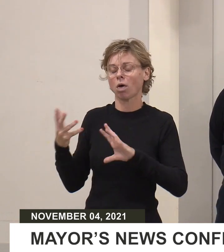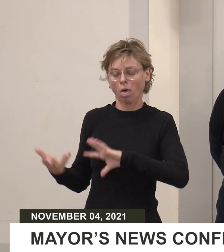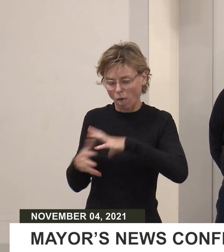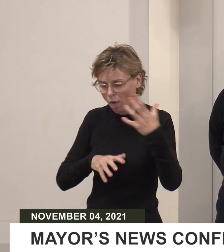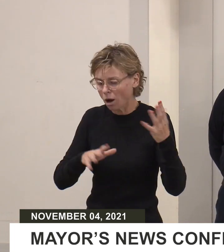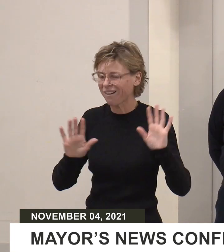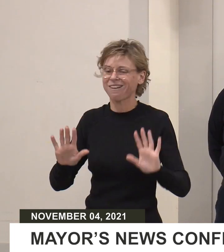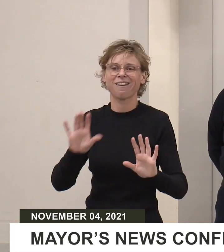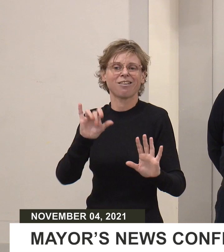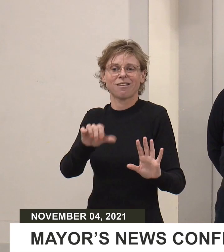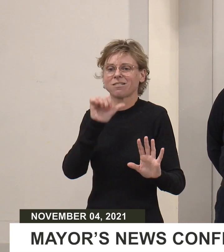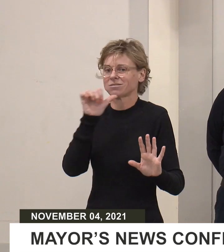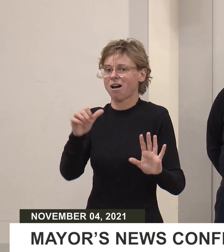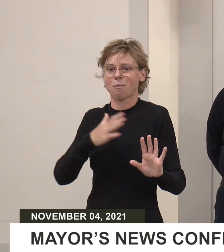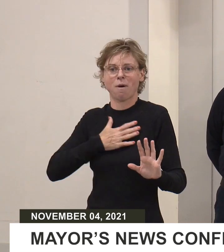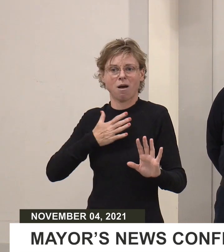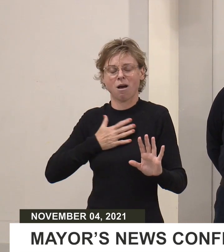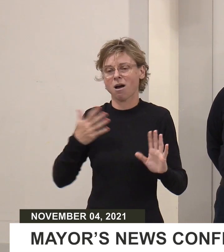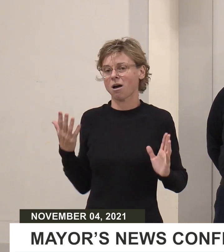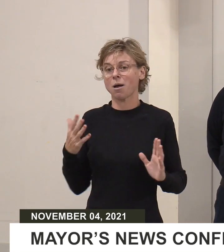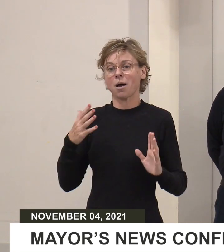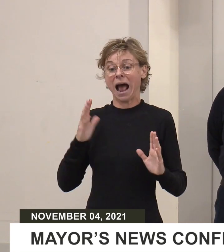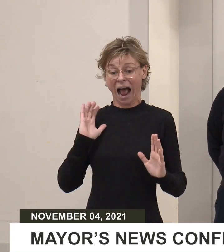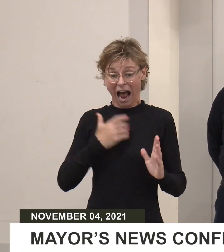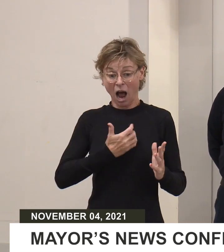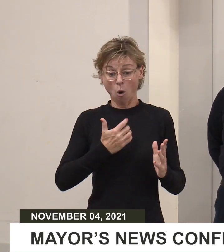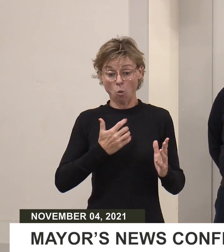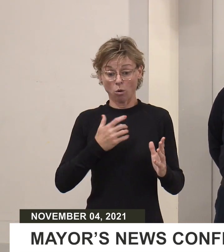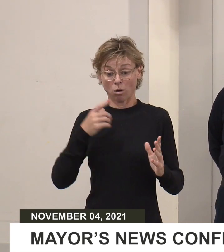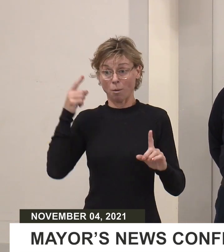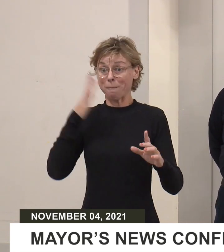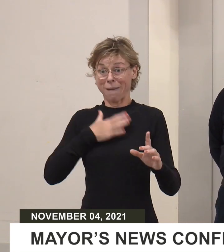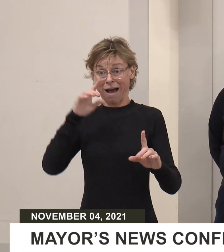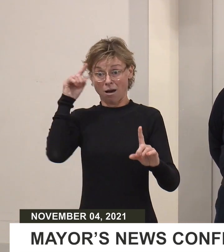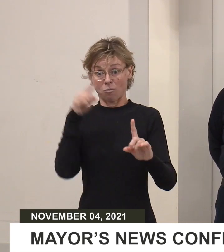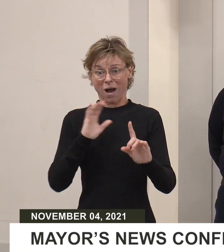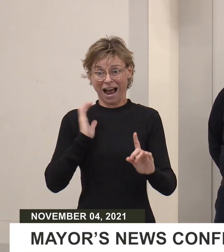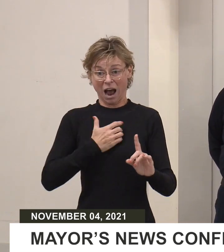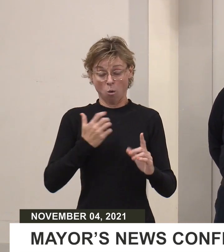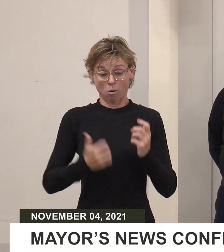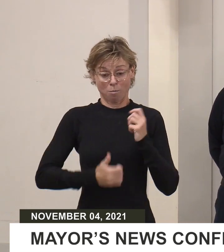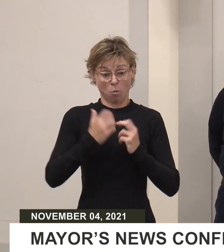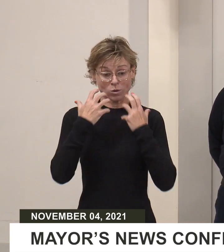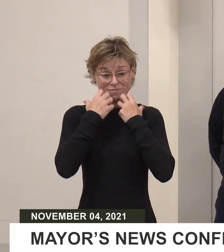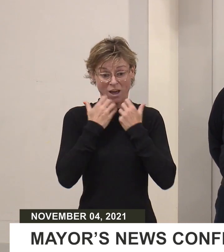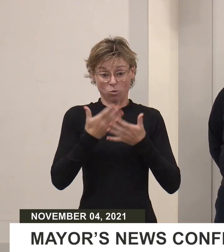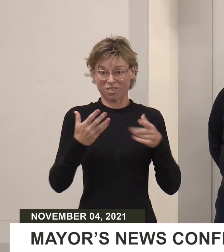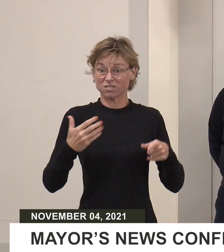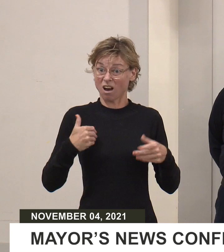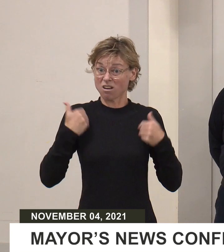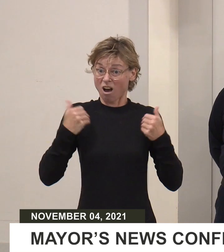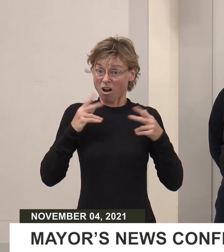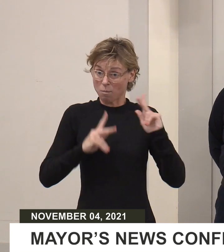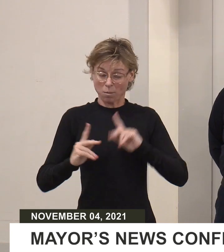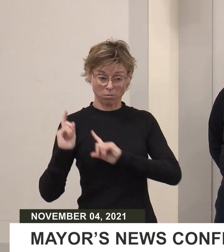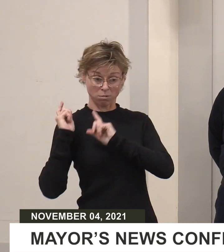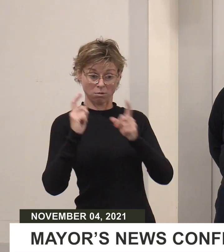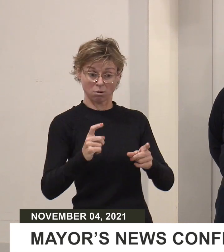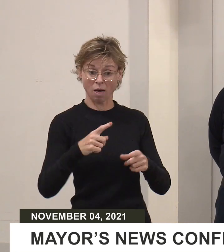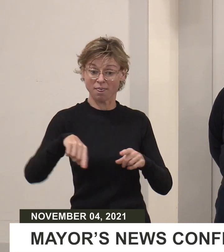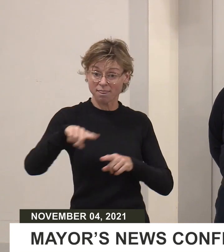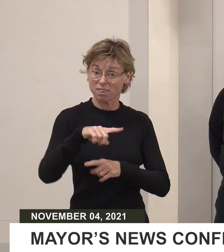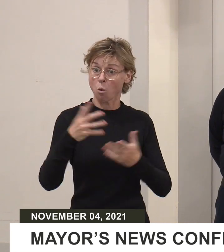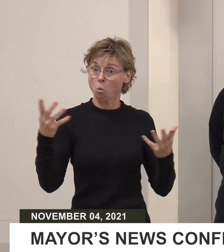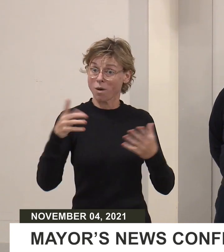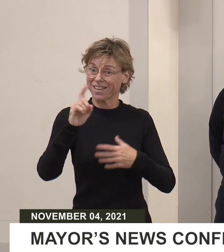my most valued thing, our young people, get something that they deserve, are entitled to, and need in order for them to be able